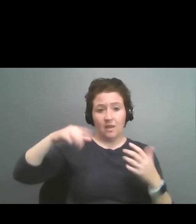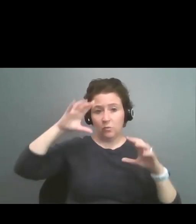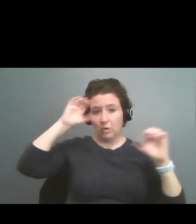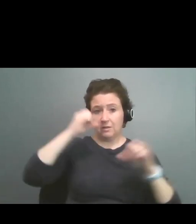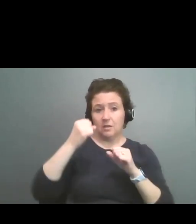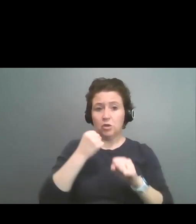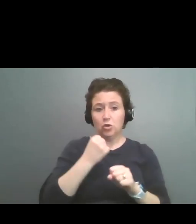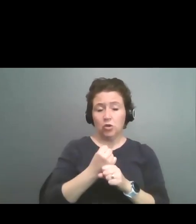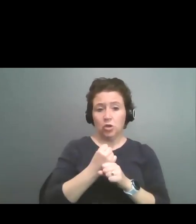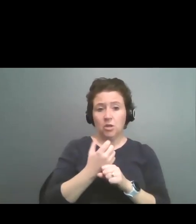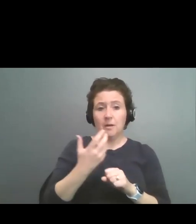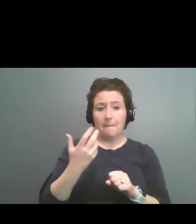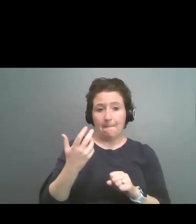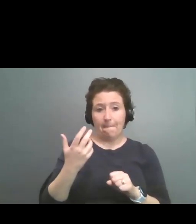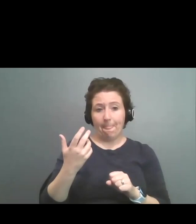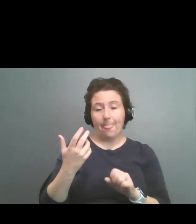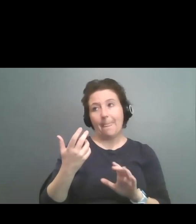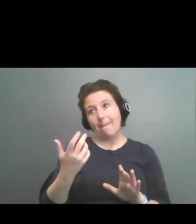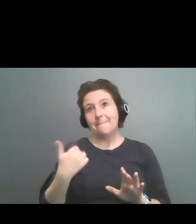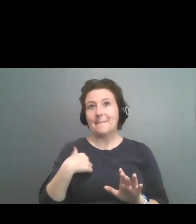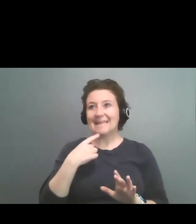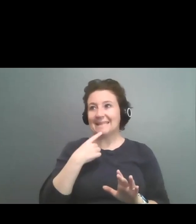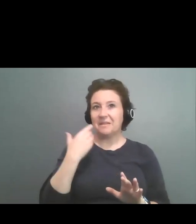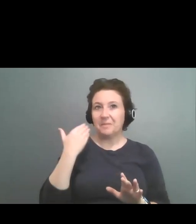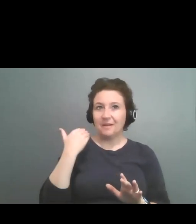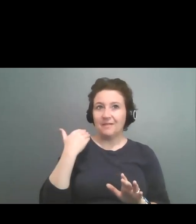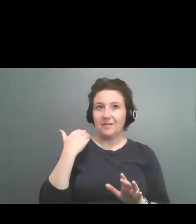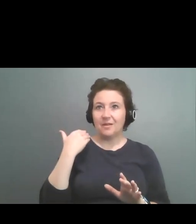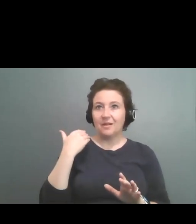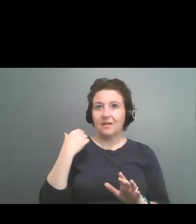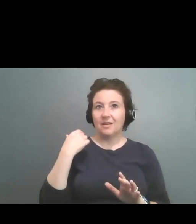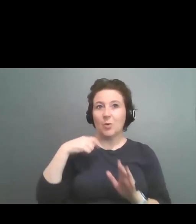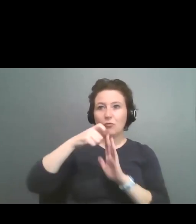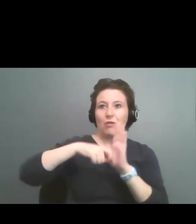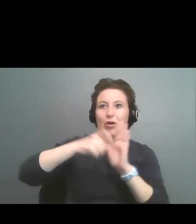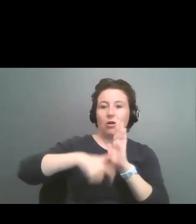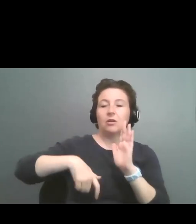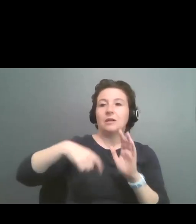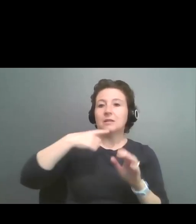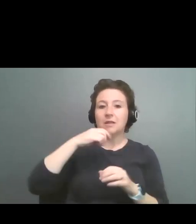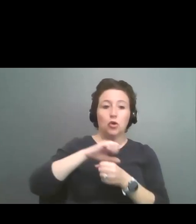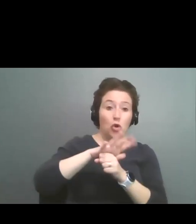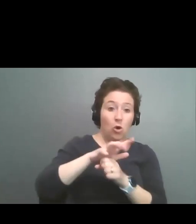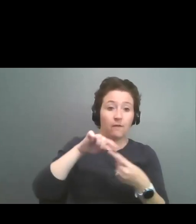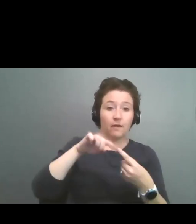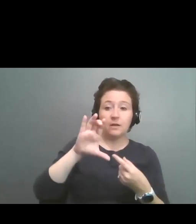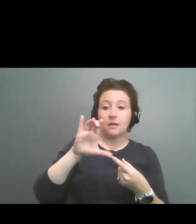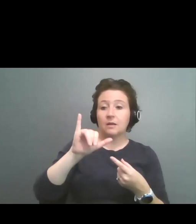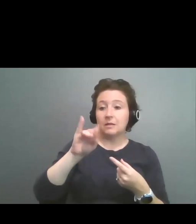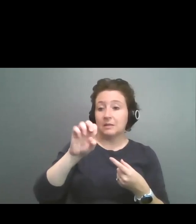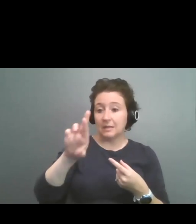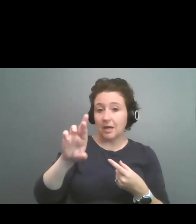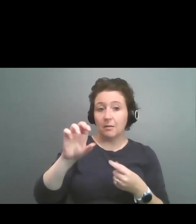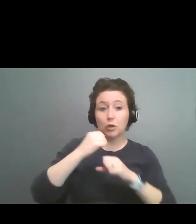year are, so I had said this earlier in an op-ed, is COVID, cybersecurity, civil